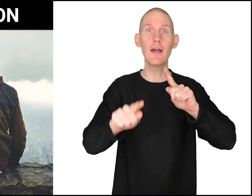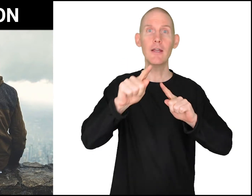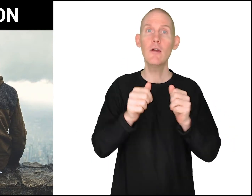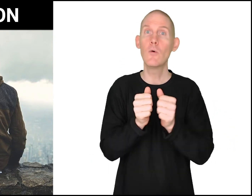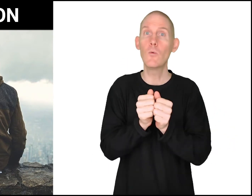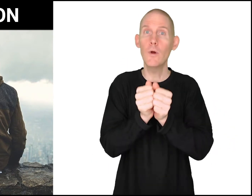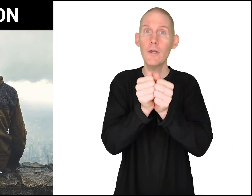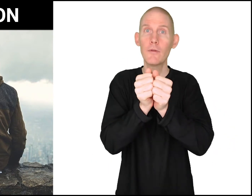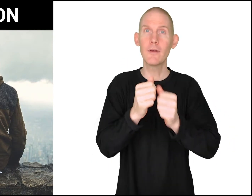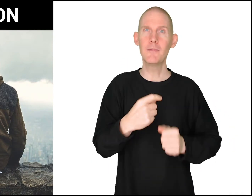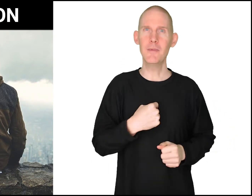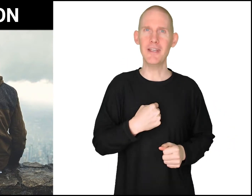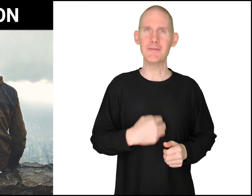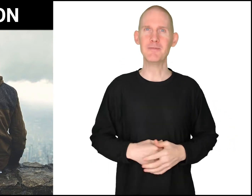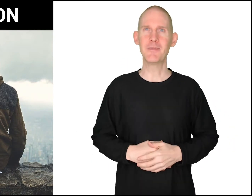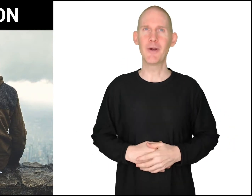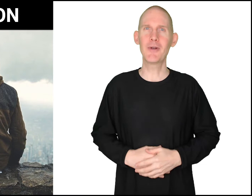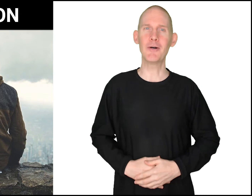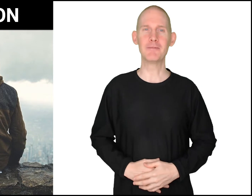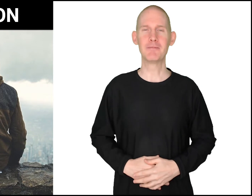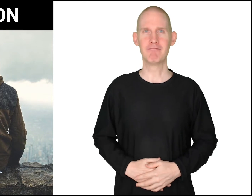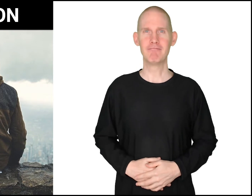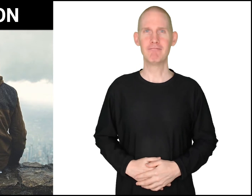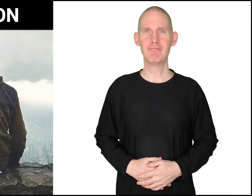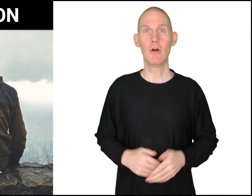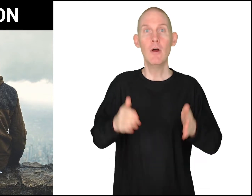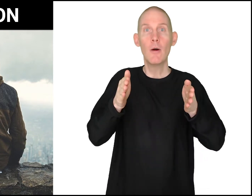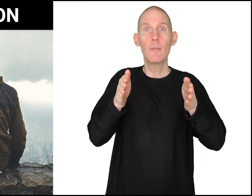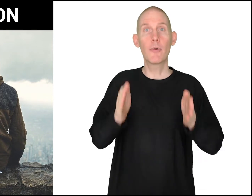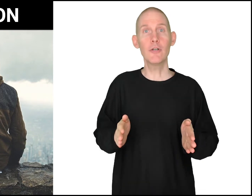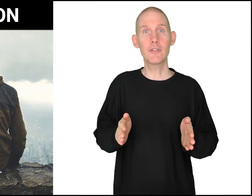Sign with me. Here we go. Person,